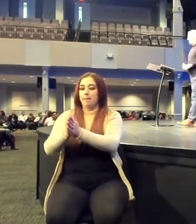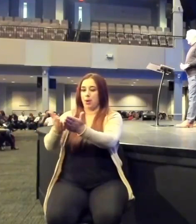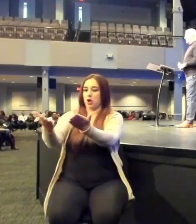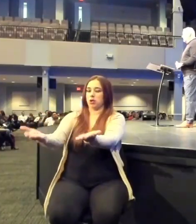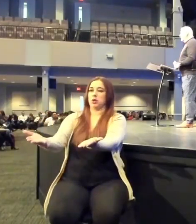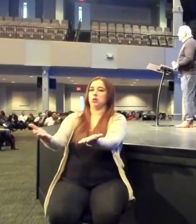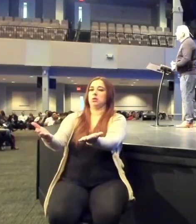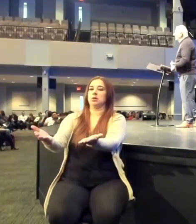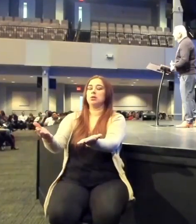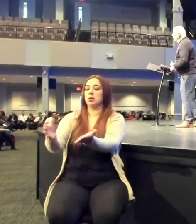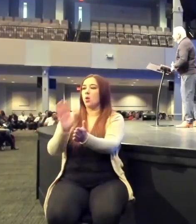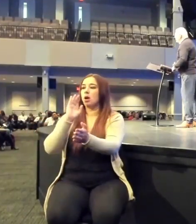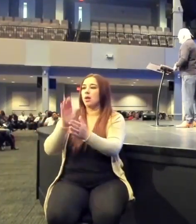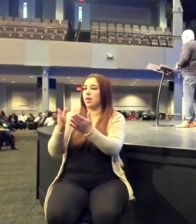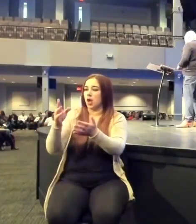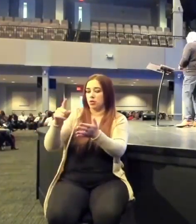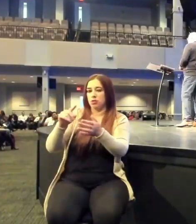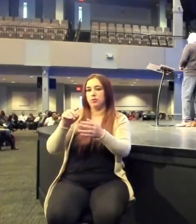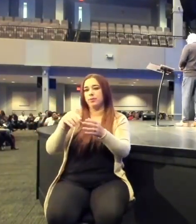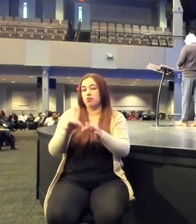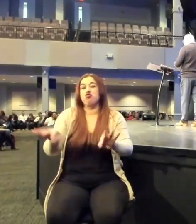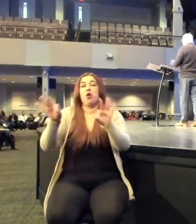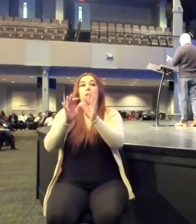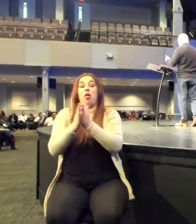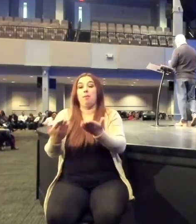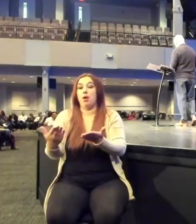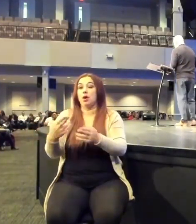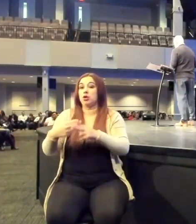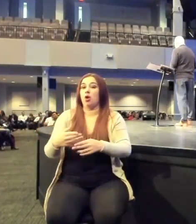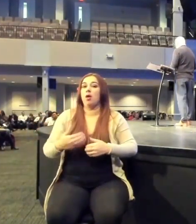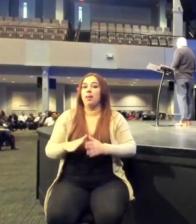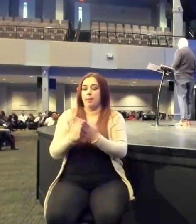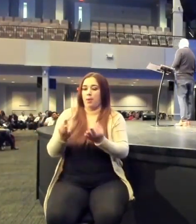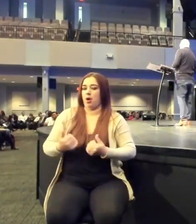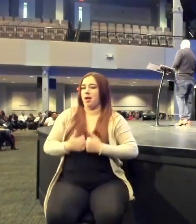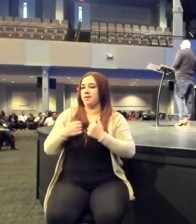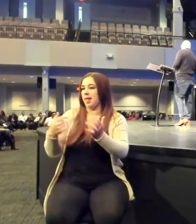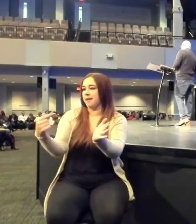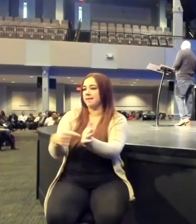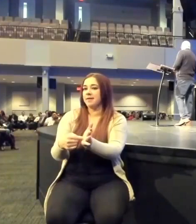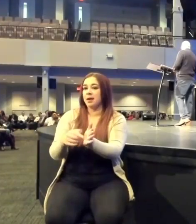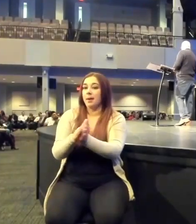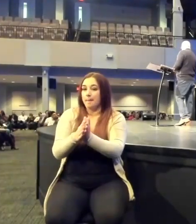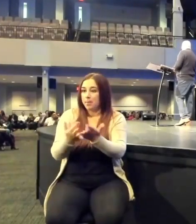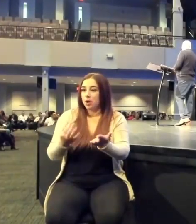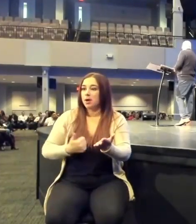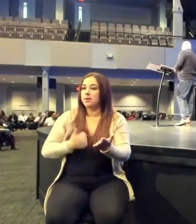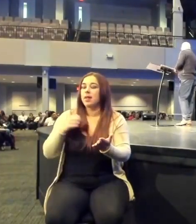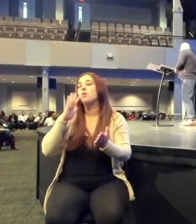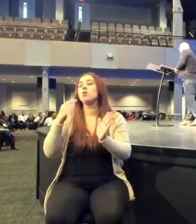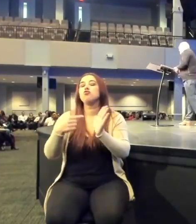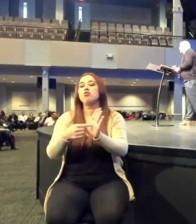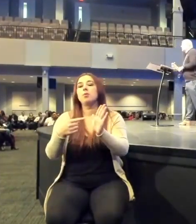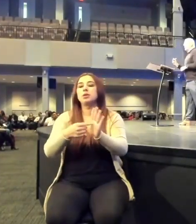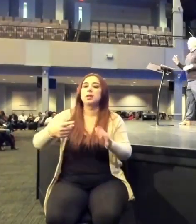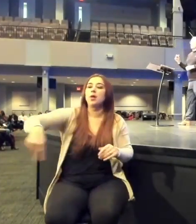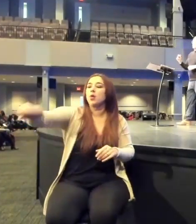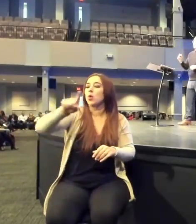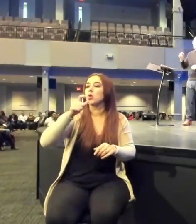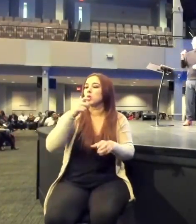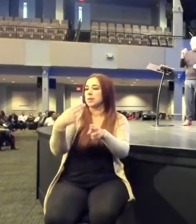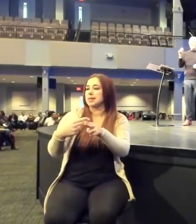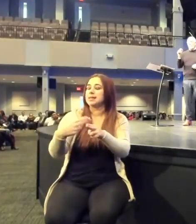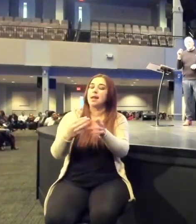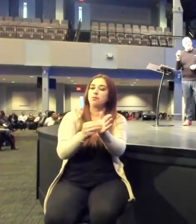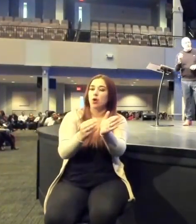opened. And the critical book that will be opened is called the Book of Life. And the Book of Life will represent those whose names